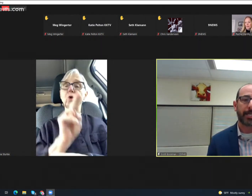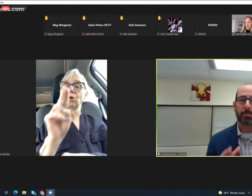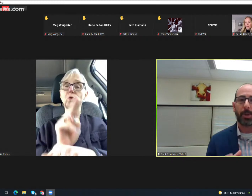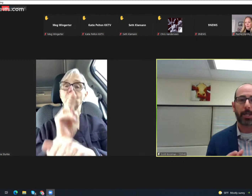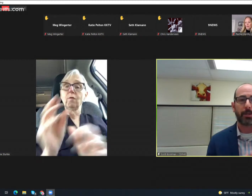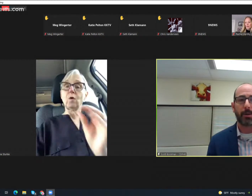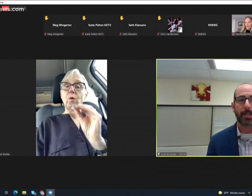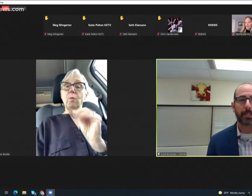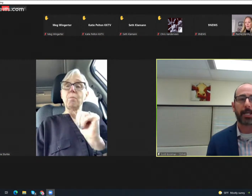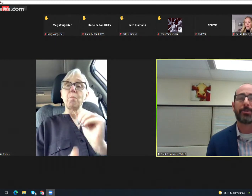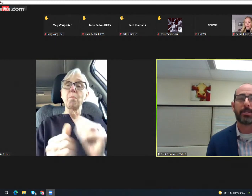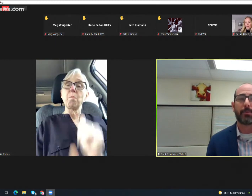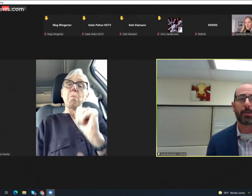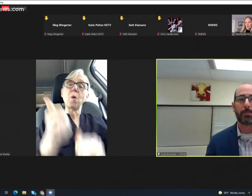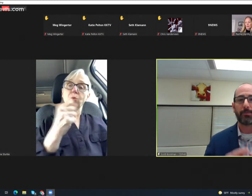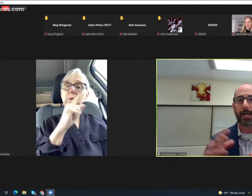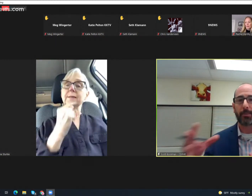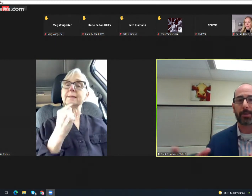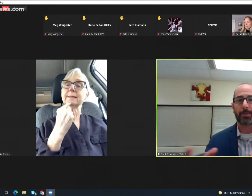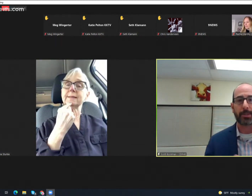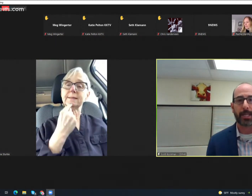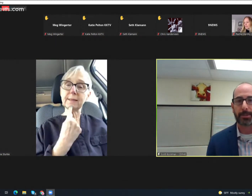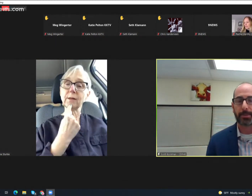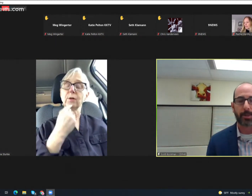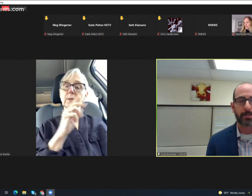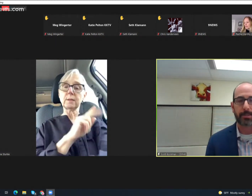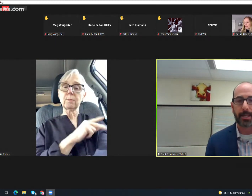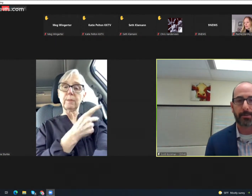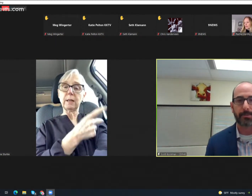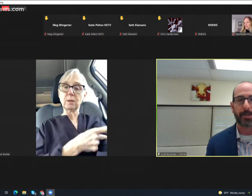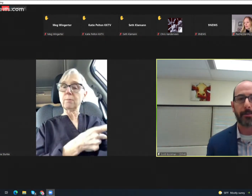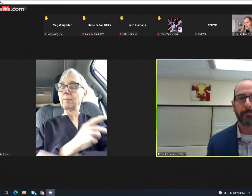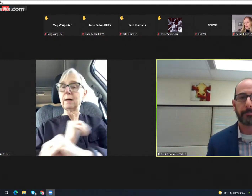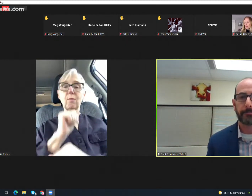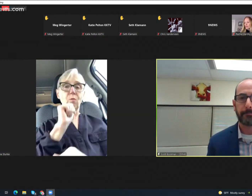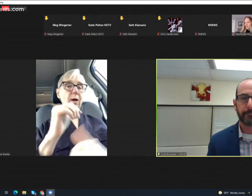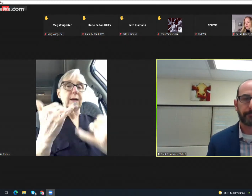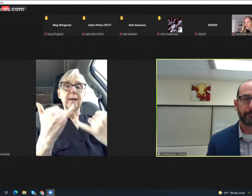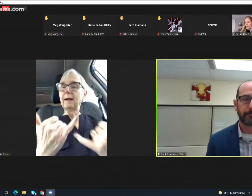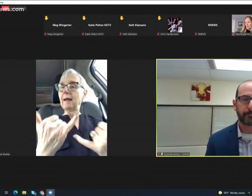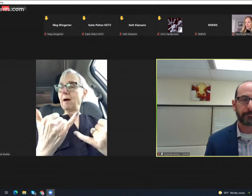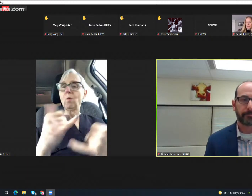But at this point, no indication that we're going to move anywhere towards hospital crisis standards of care.